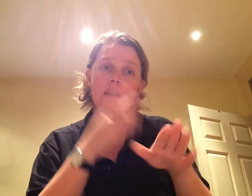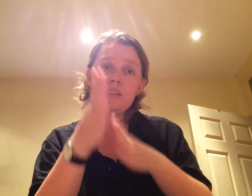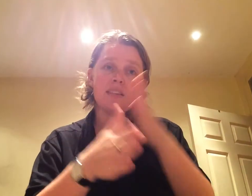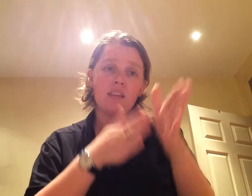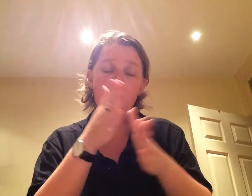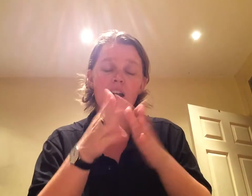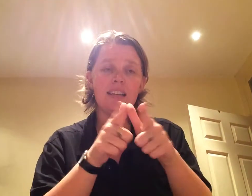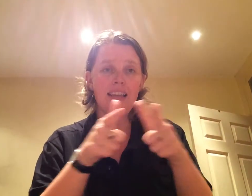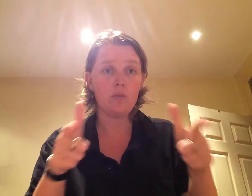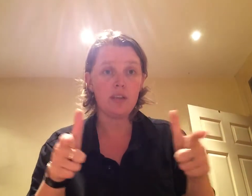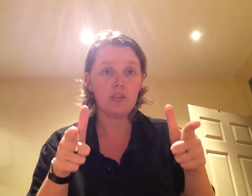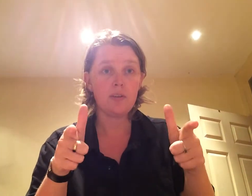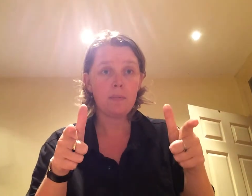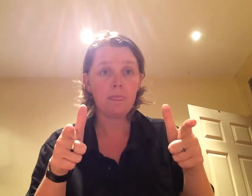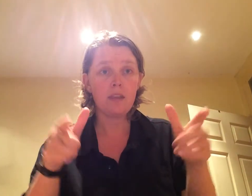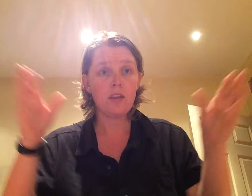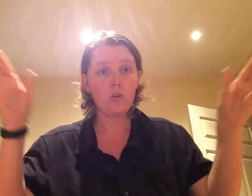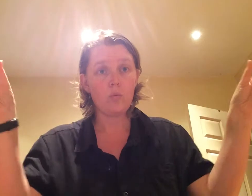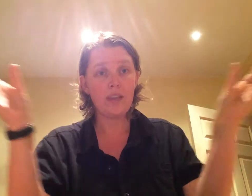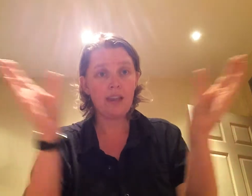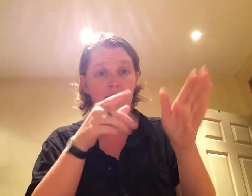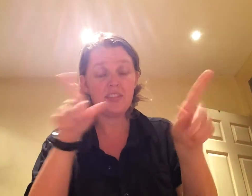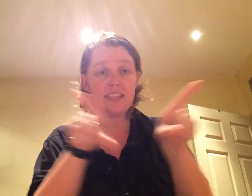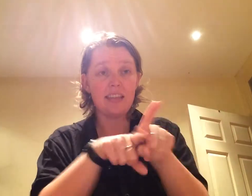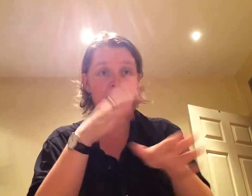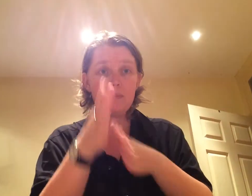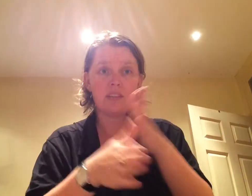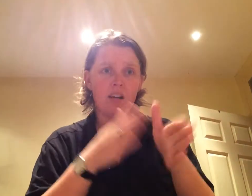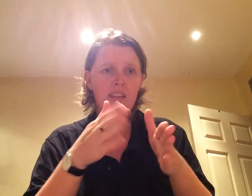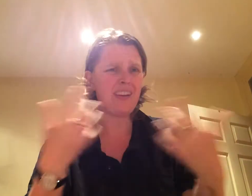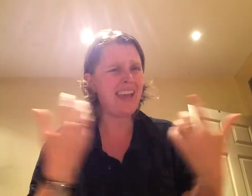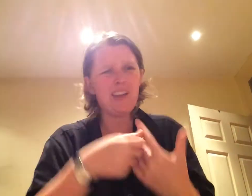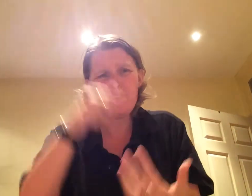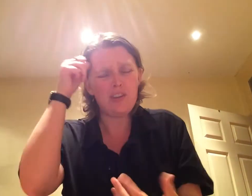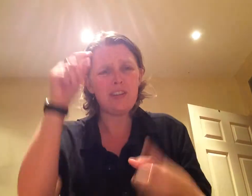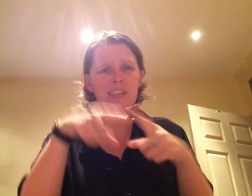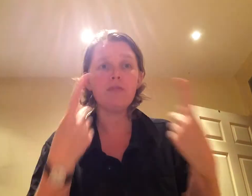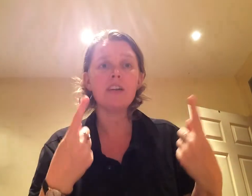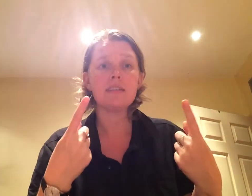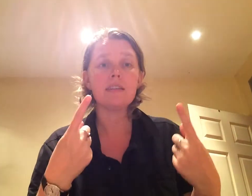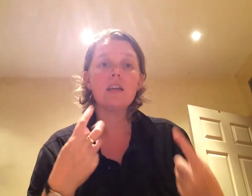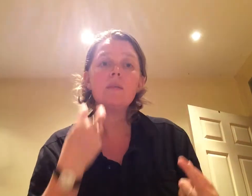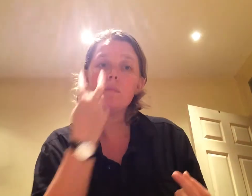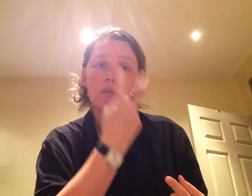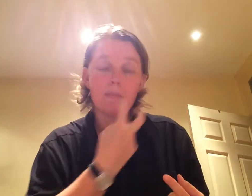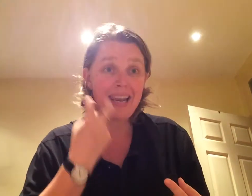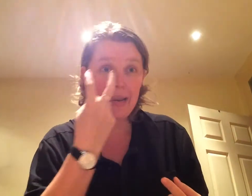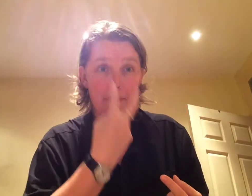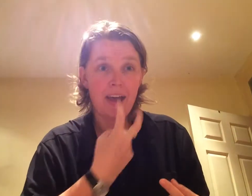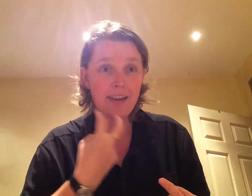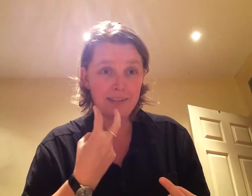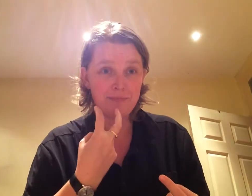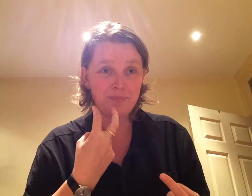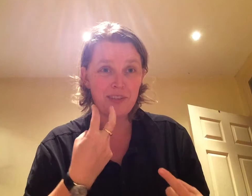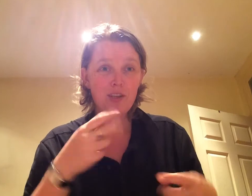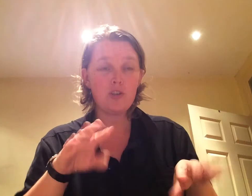in sign language we have the same sign there. How do you know the difference? Well, it's my lip pattern, because you